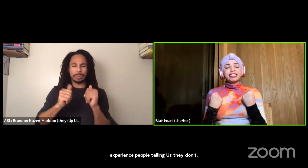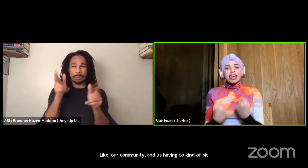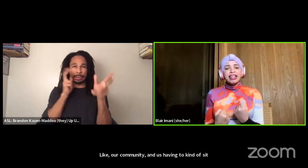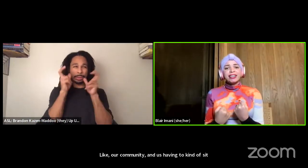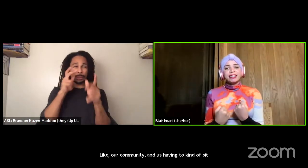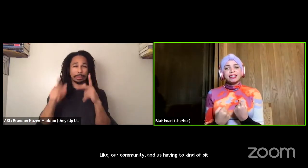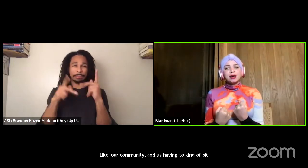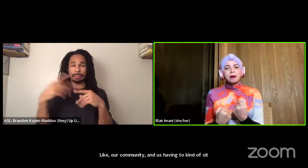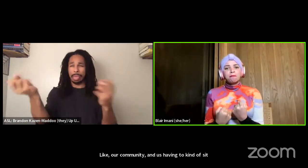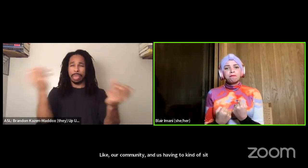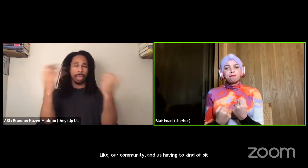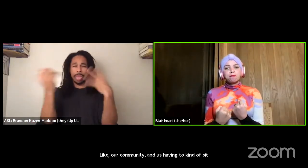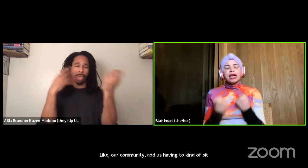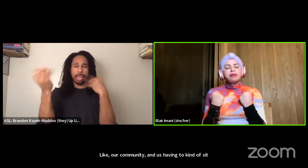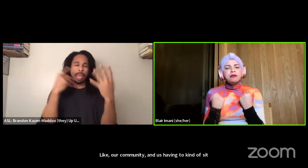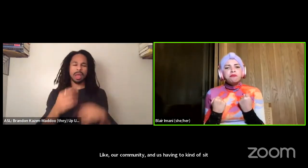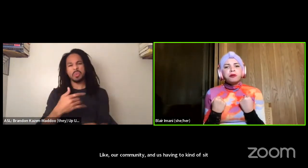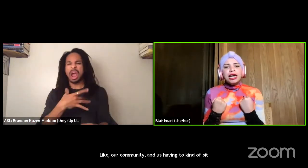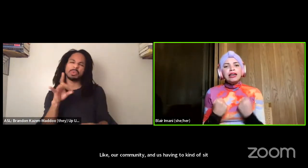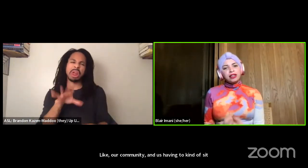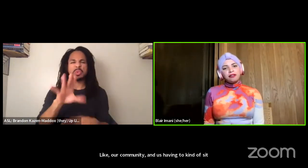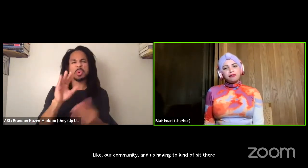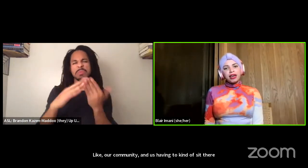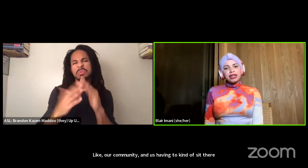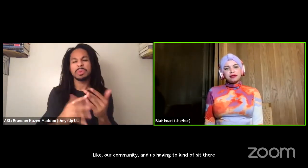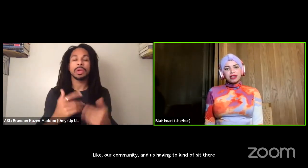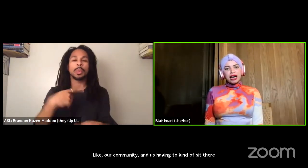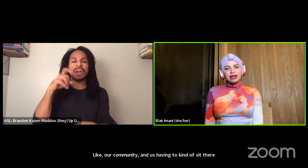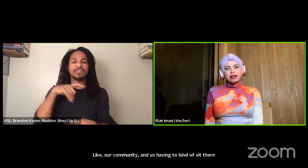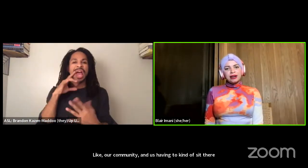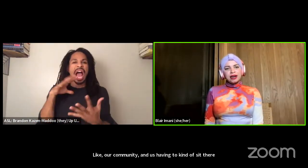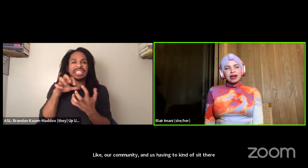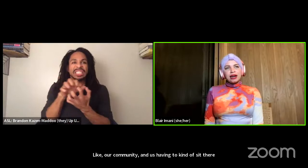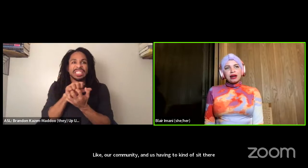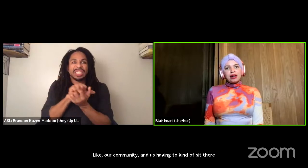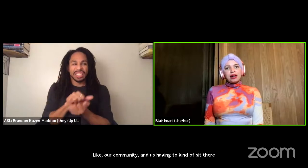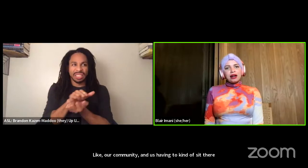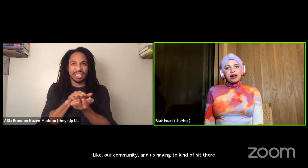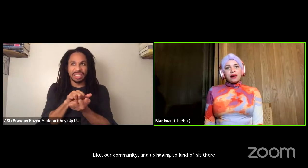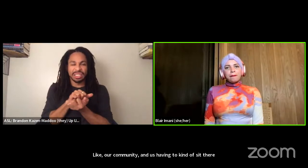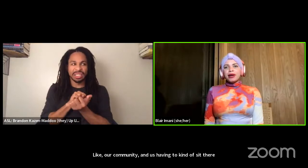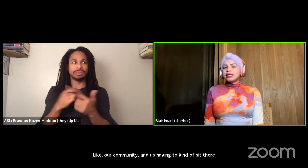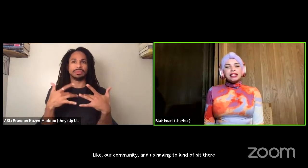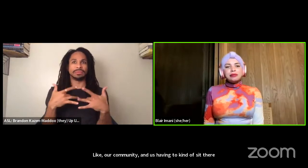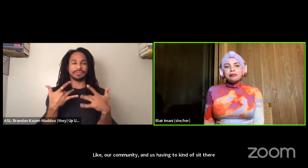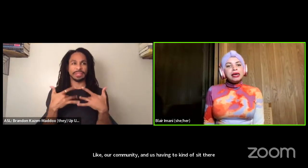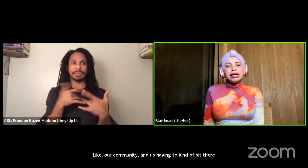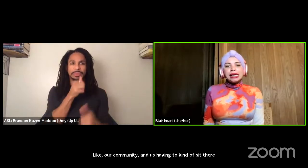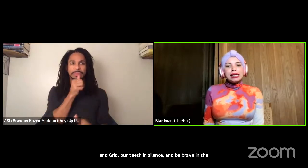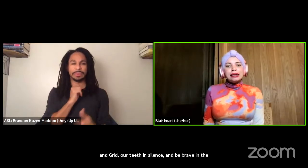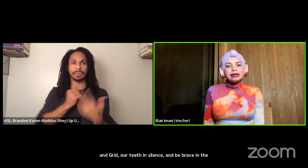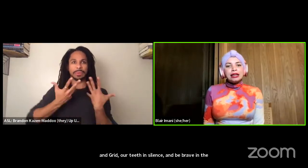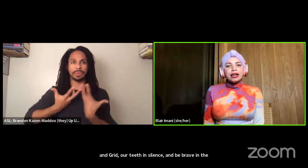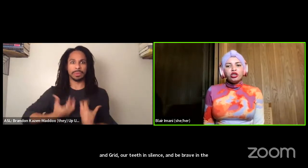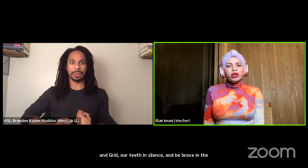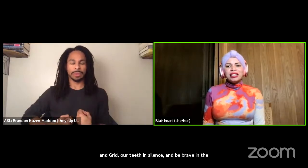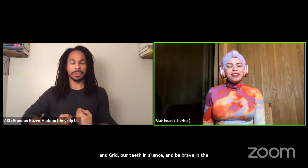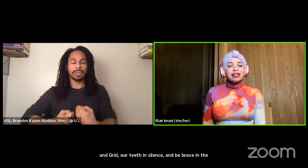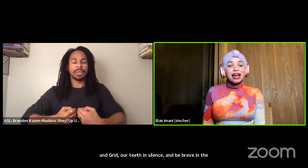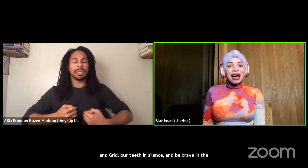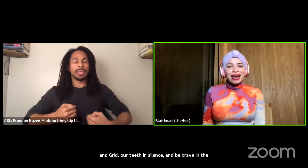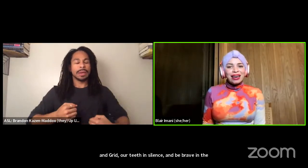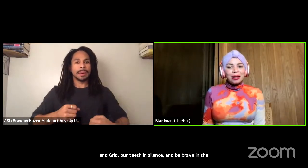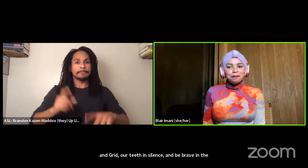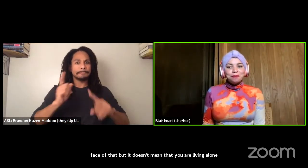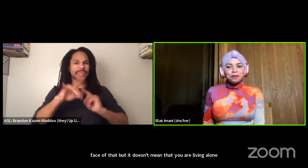grit our teeth in silence and be brave in the face of that. But it doesn't mean that you